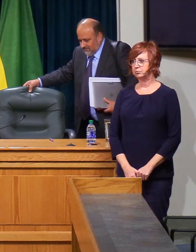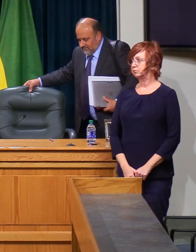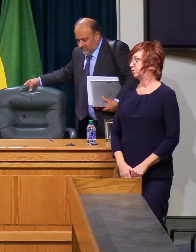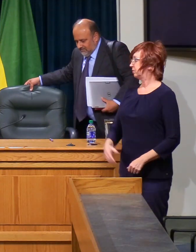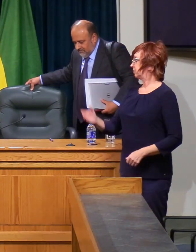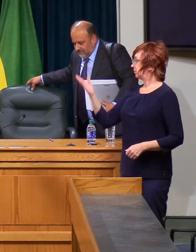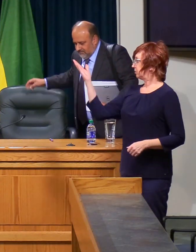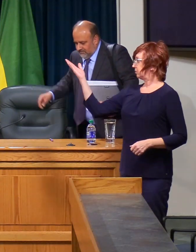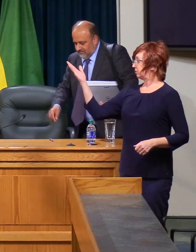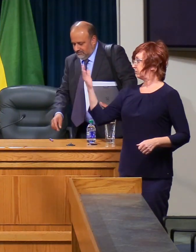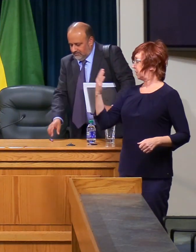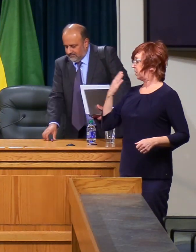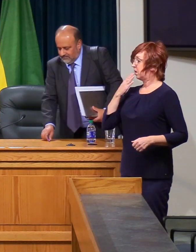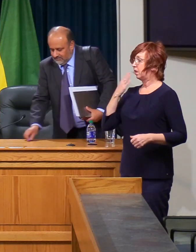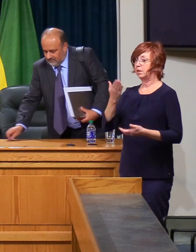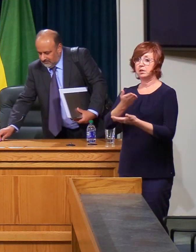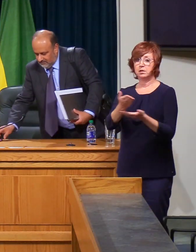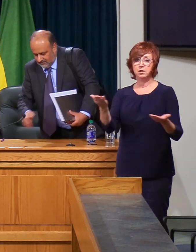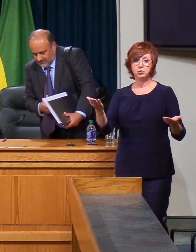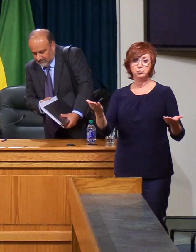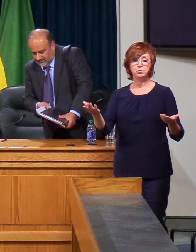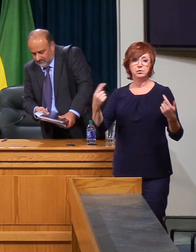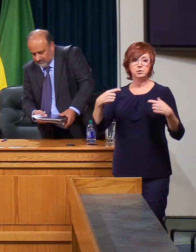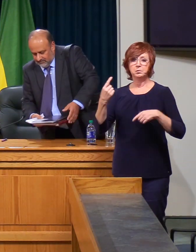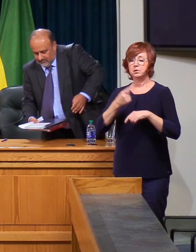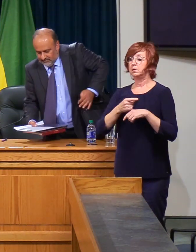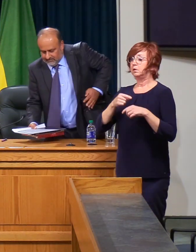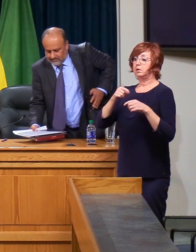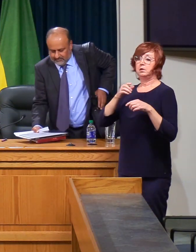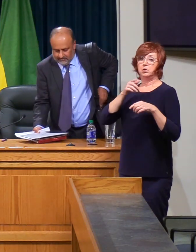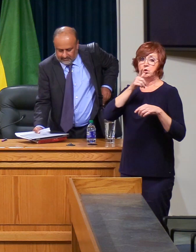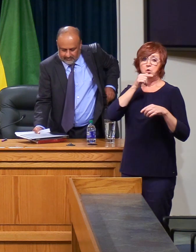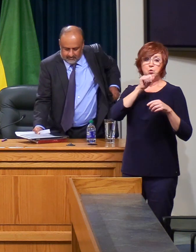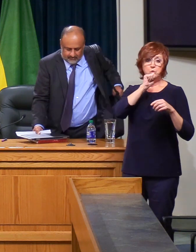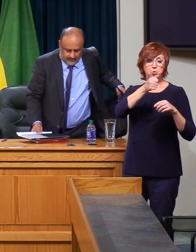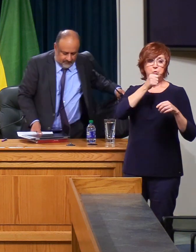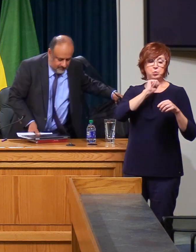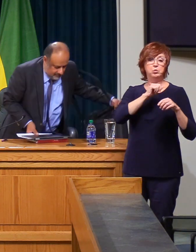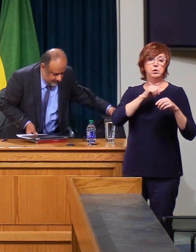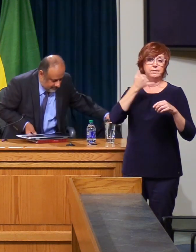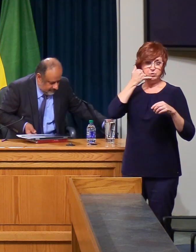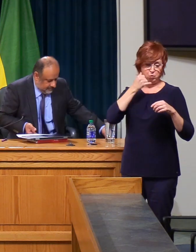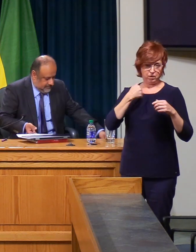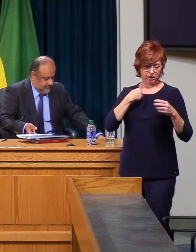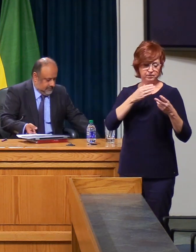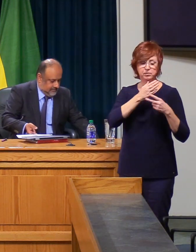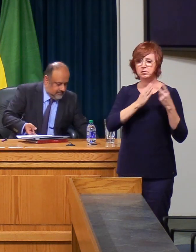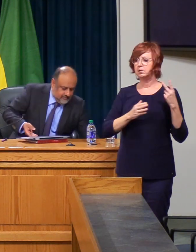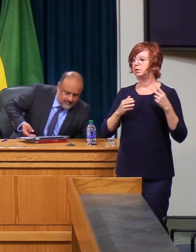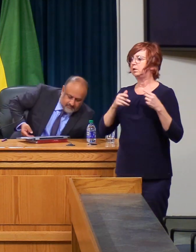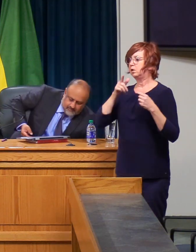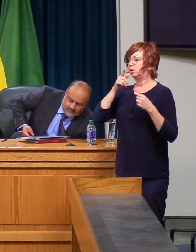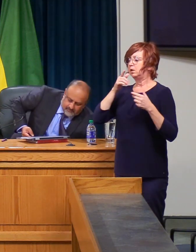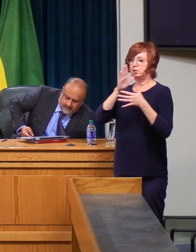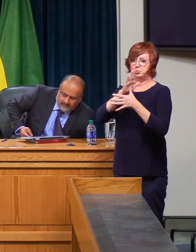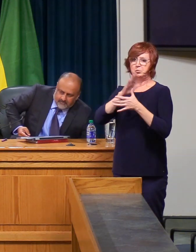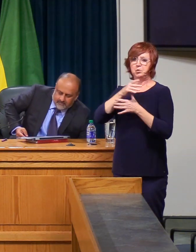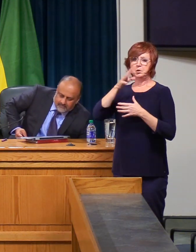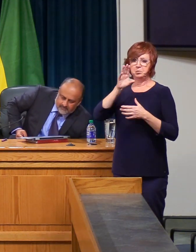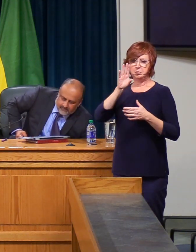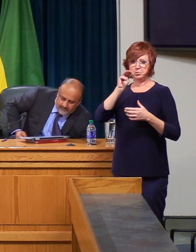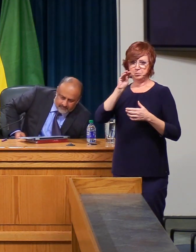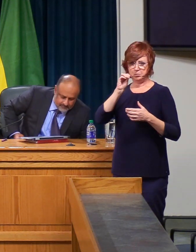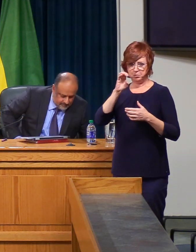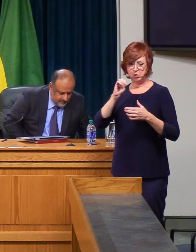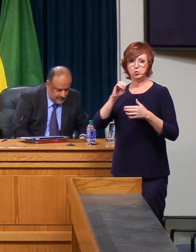Thanks very much for everyone here today, and thanks for being on the phone lines for everyone here as well. Premier Moe will have an opening statement, followed by a